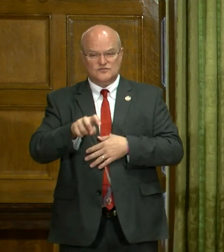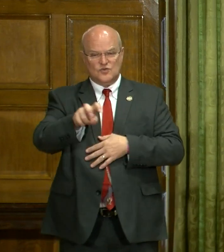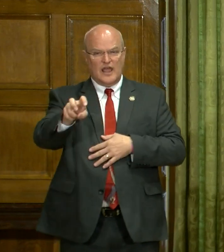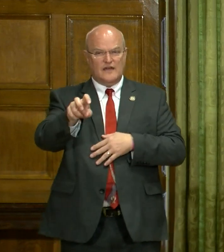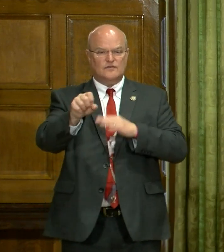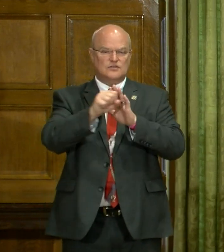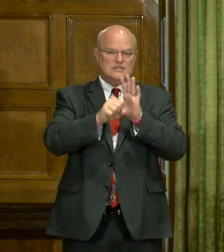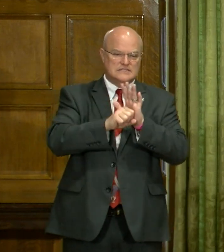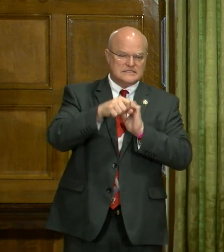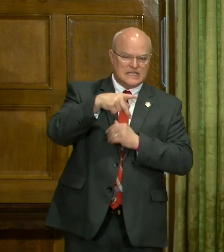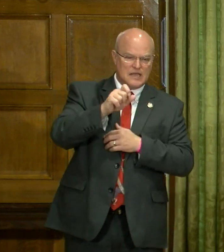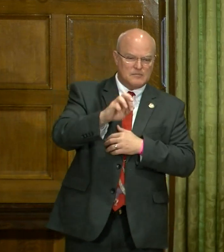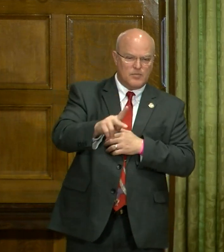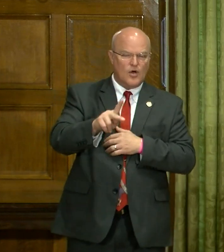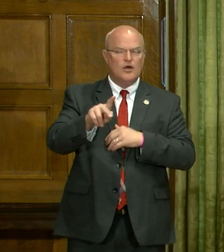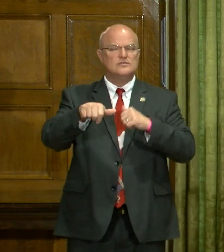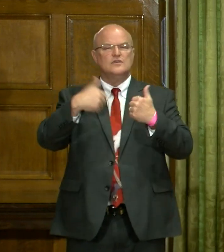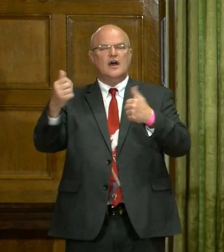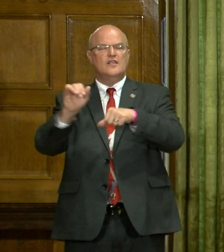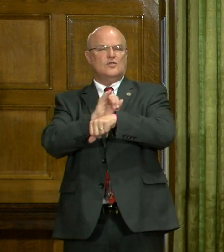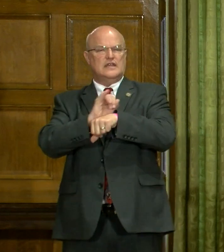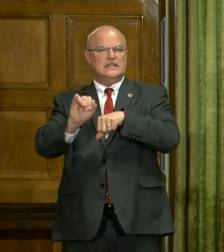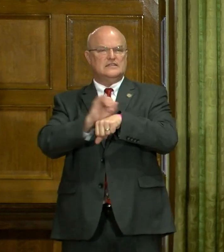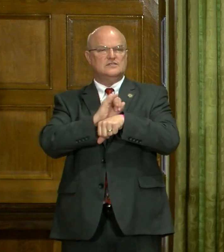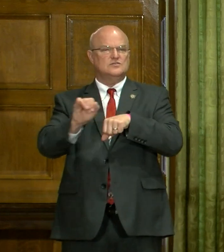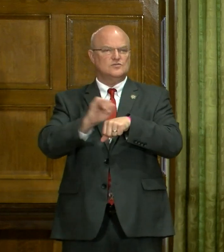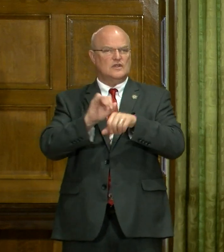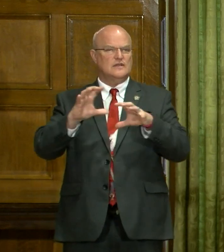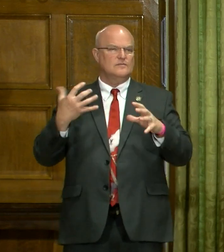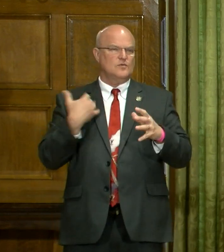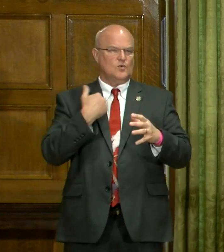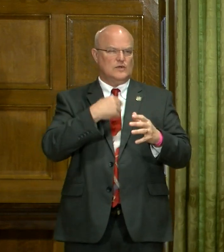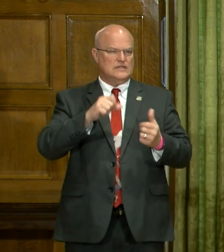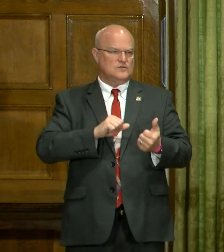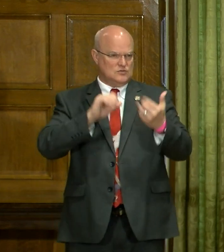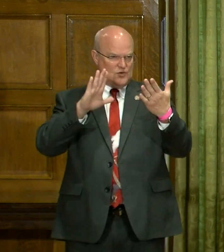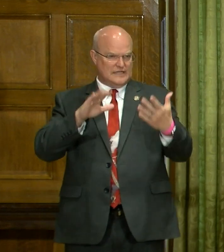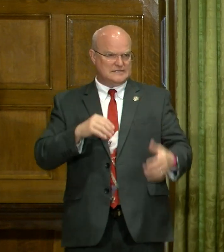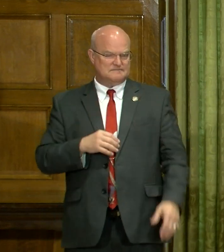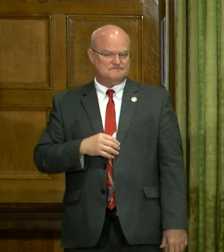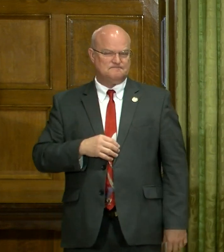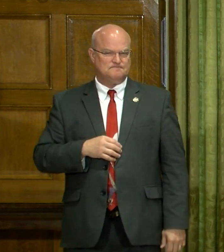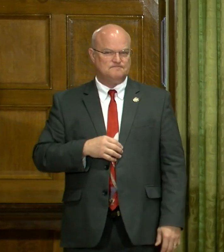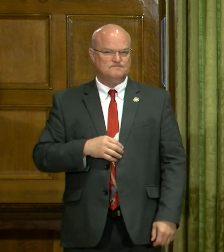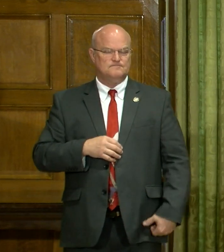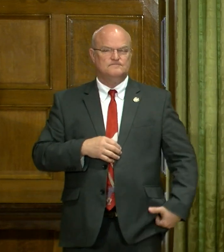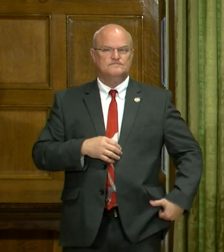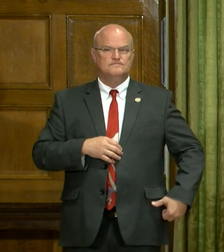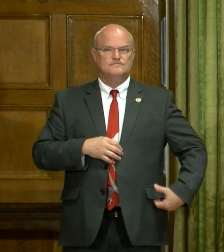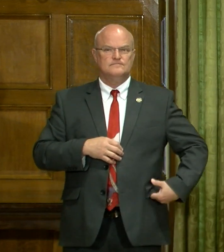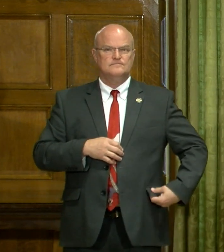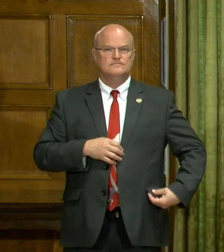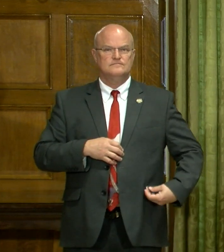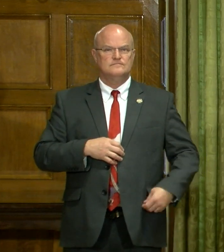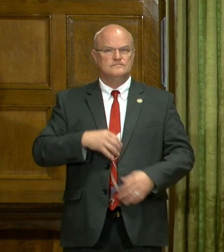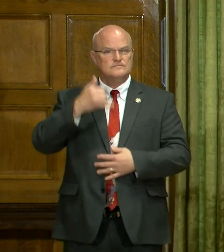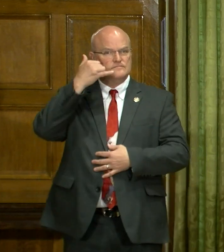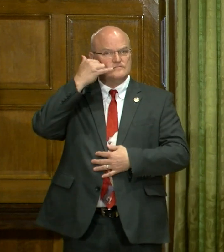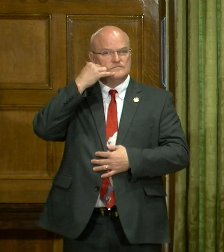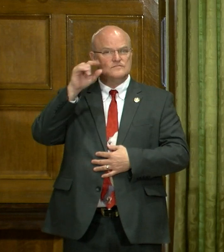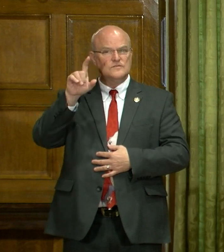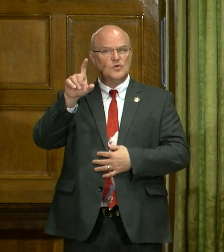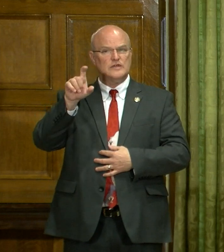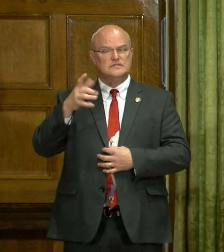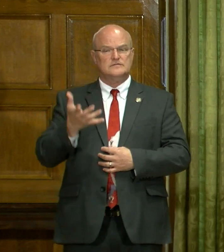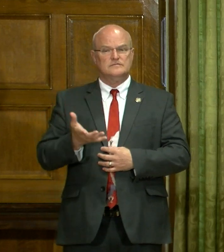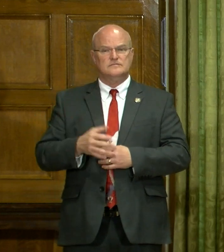or state parks or other industry sectors that we need to address. Is there anybody else remotely that